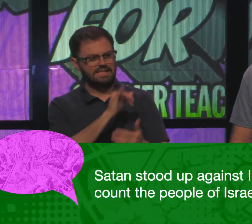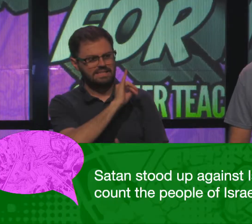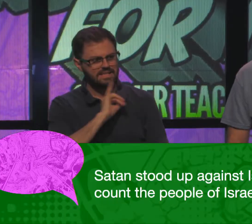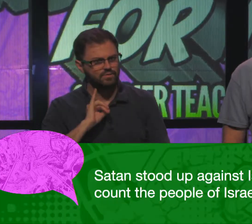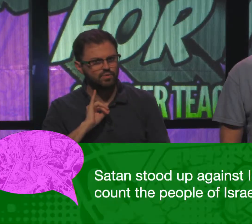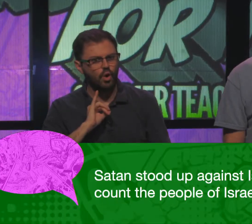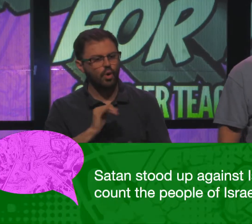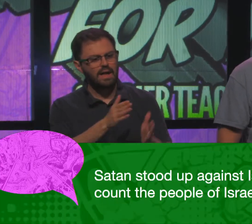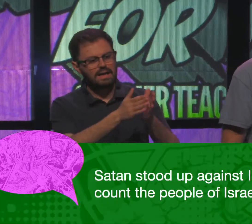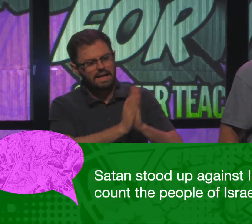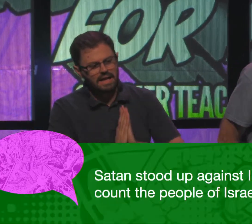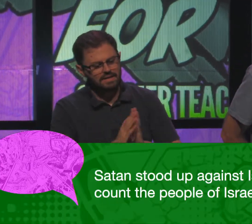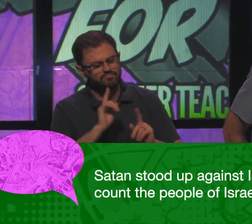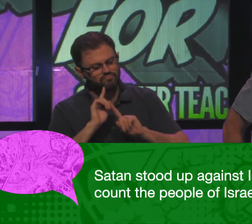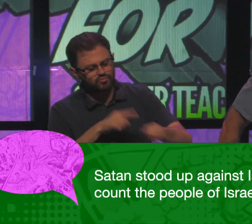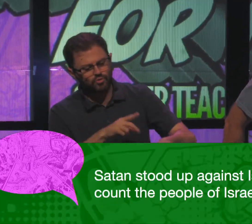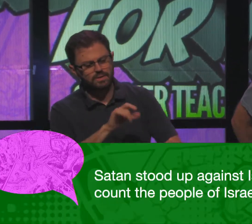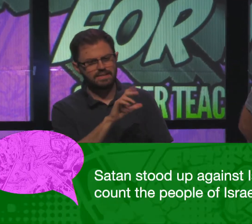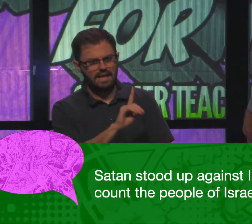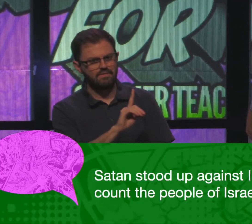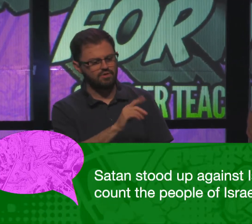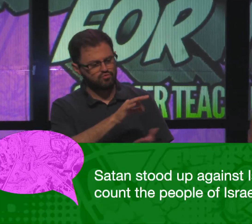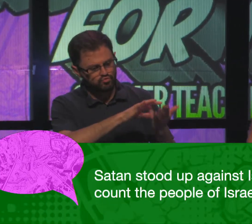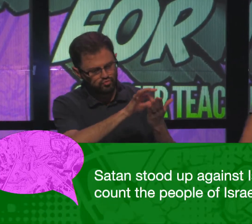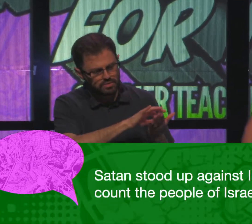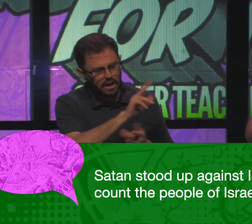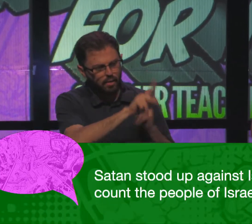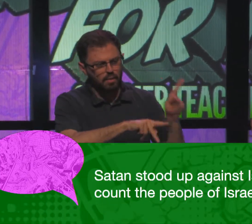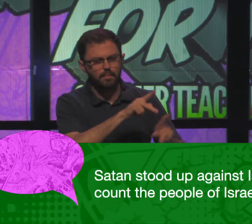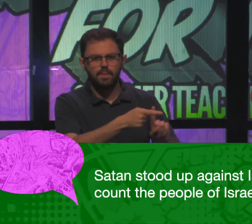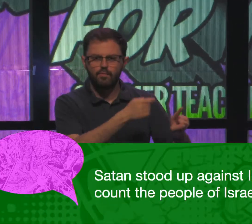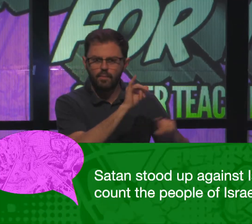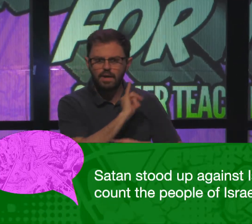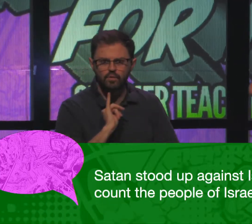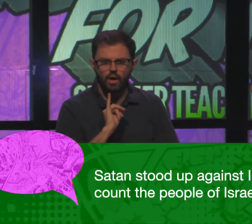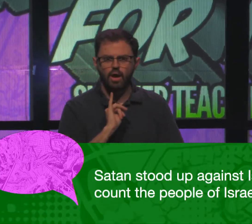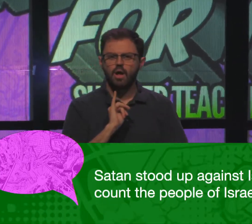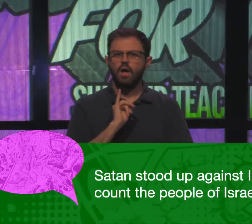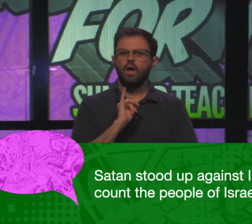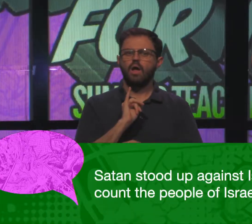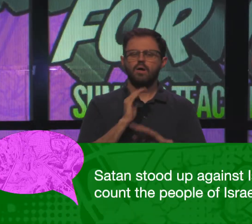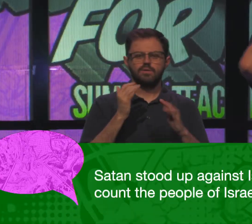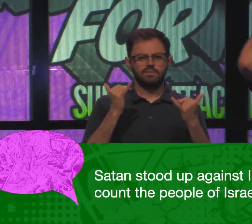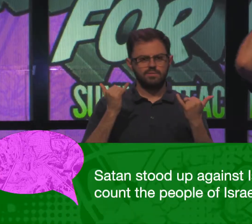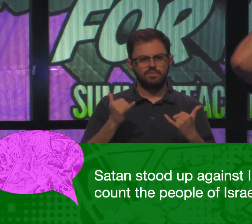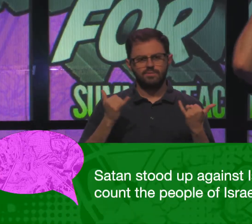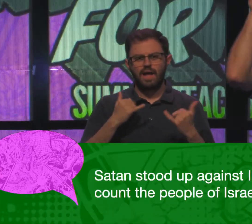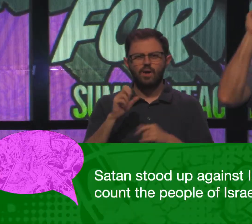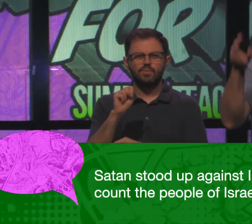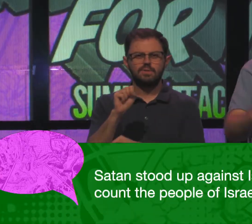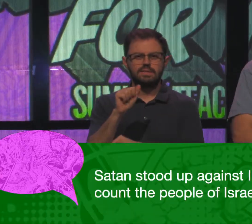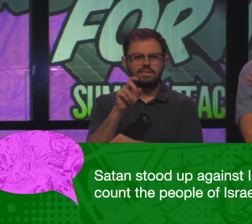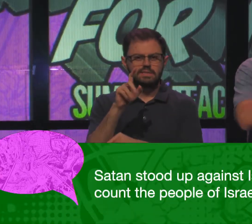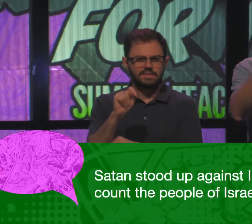incited David to count the people of Israel. Now, Satan, you got to get rid of your Middle Ages, like horned,